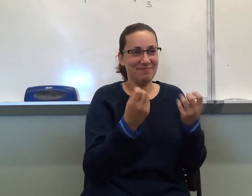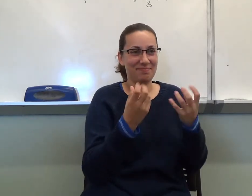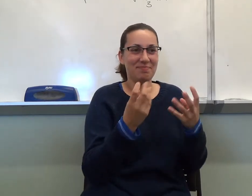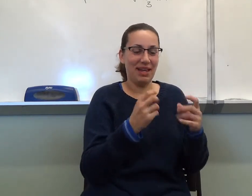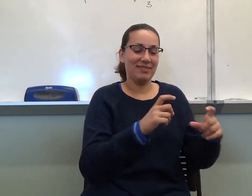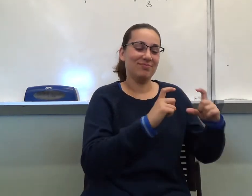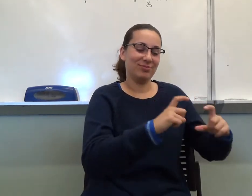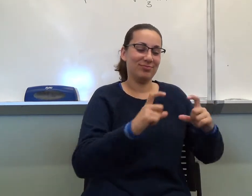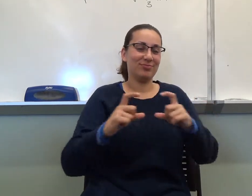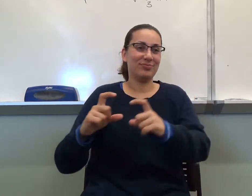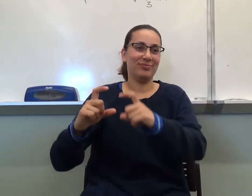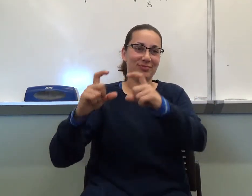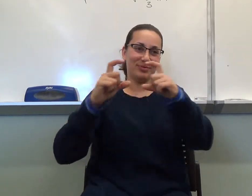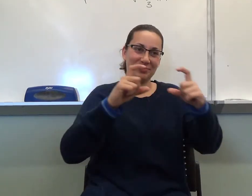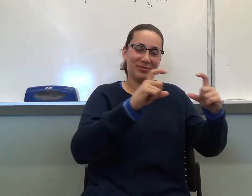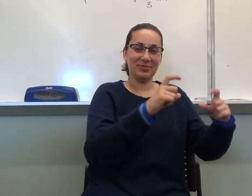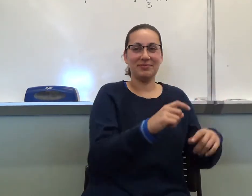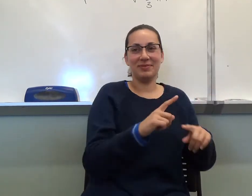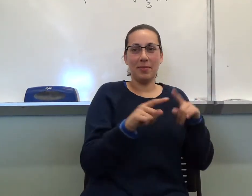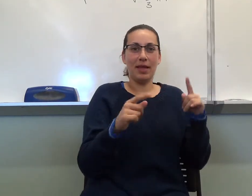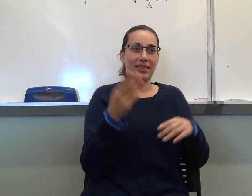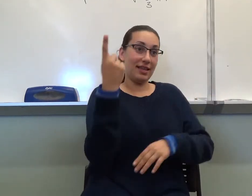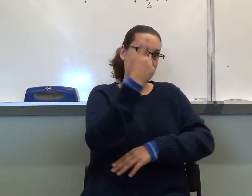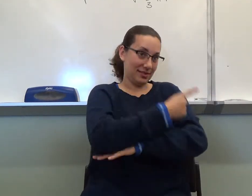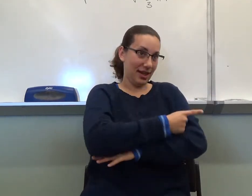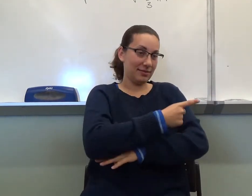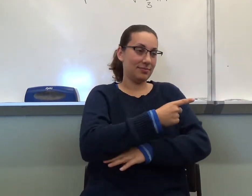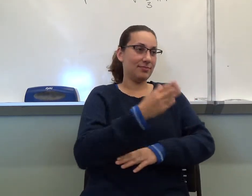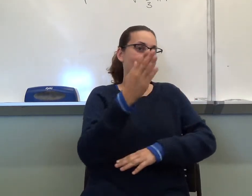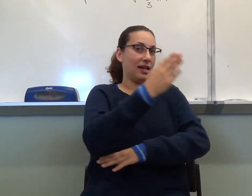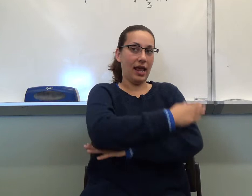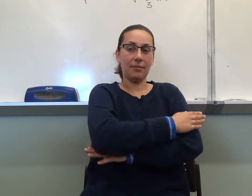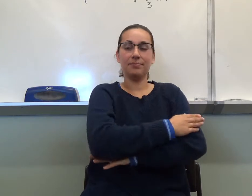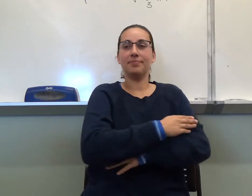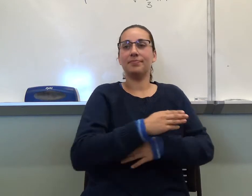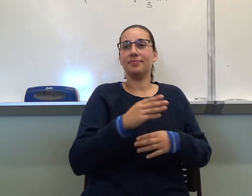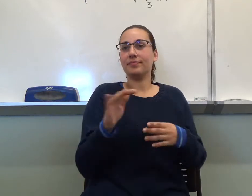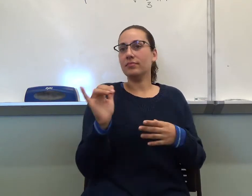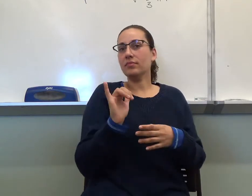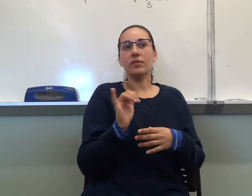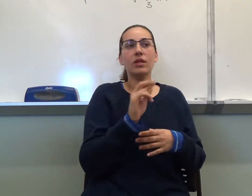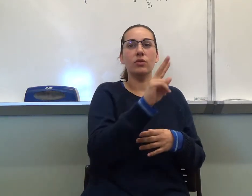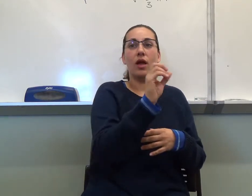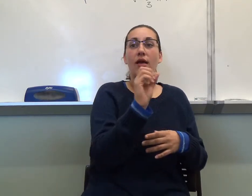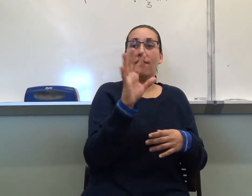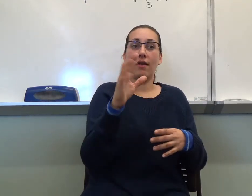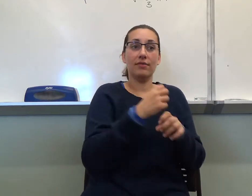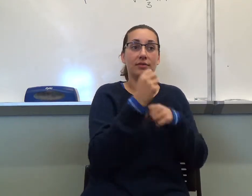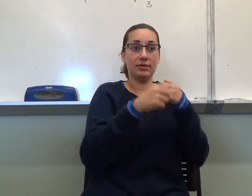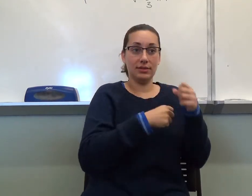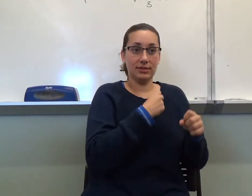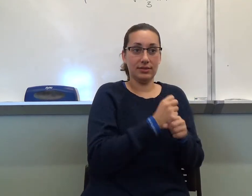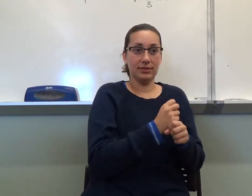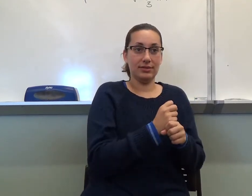So the dates, for example, Katrina was 2005, and